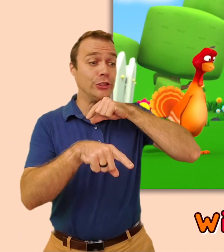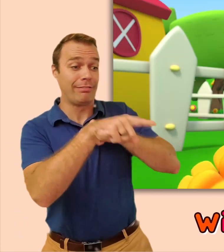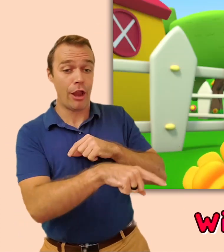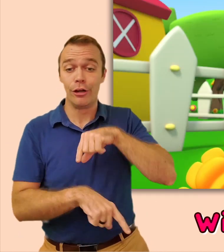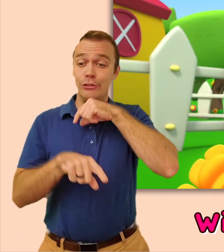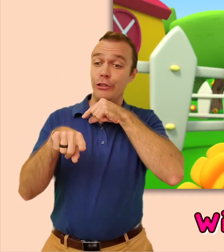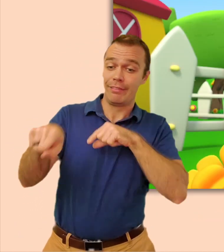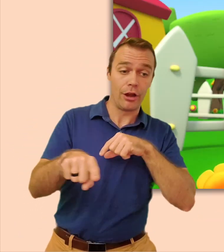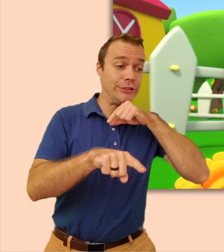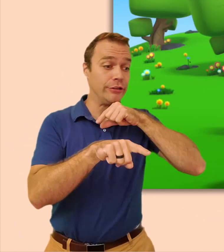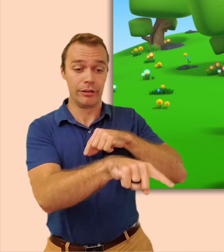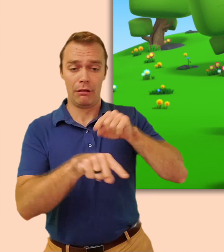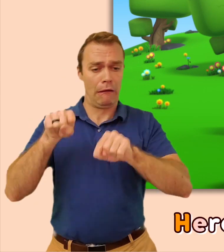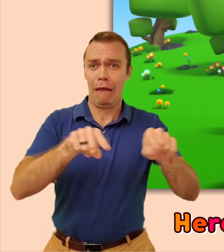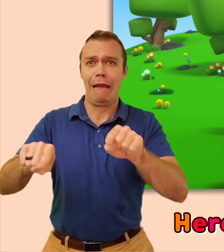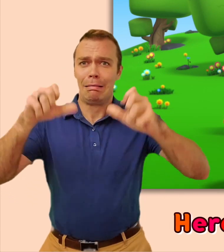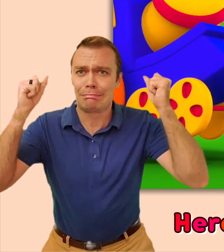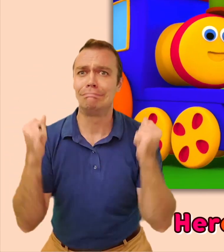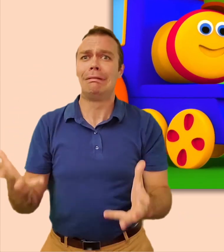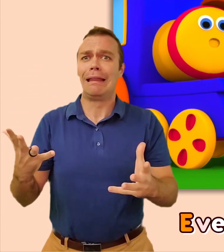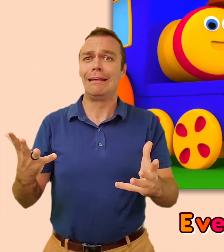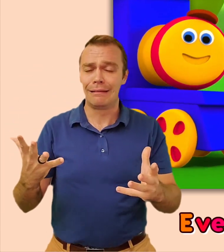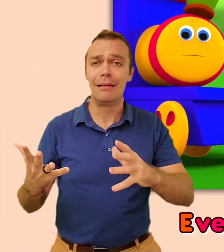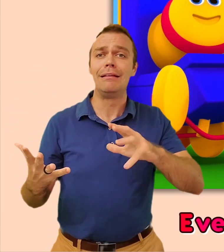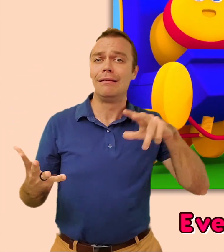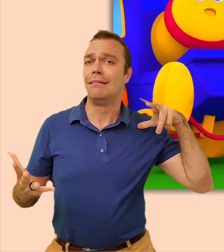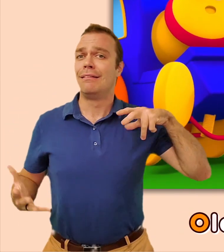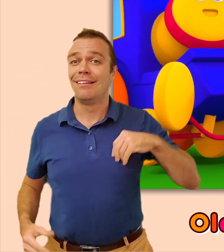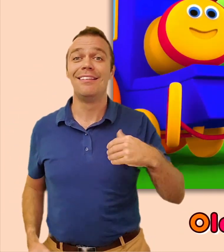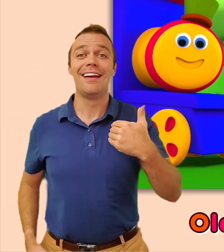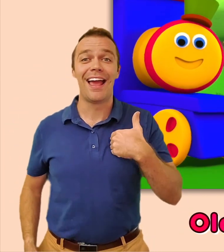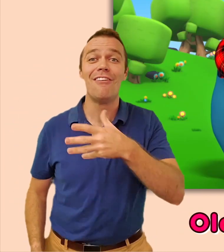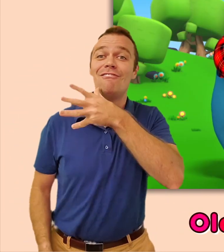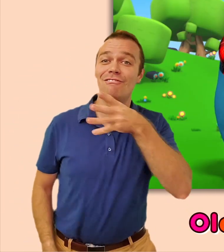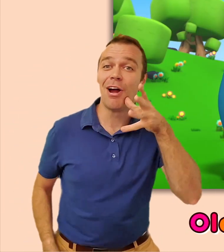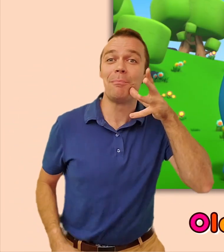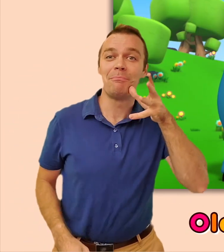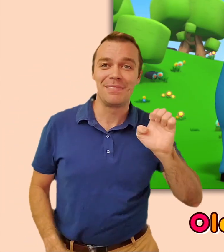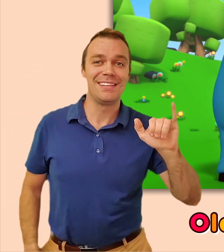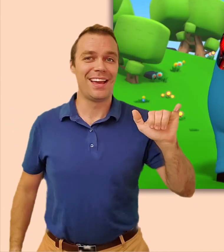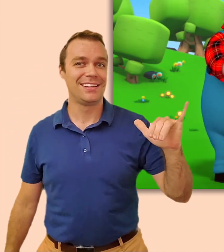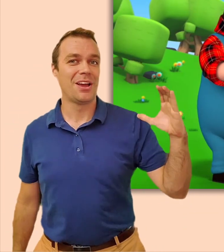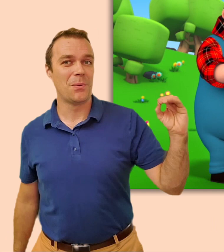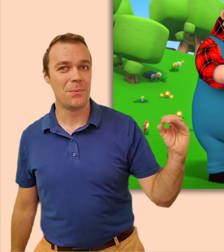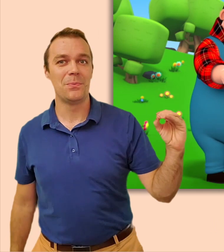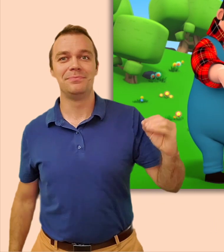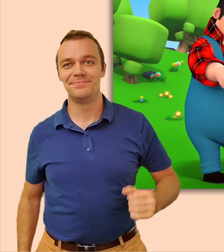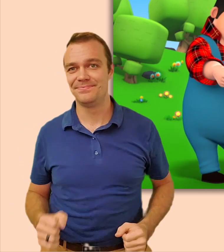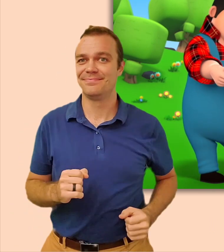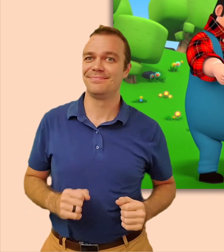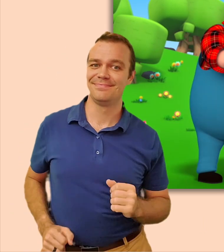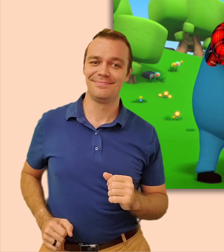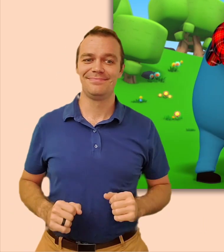With a gobble gobble here, gobble gobble there, here a gobble, there a gobble, everywhere a gobble gobble. Old MacDonald had a farm,